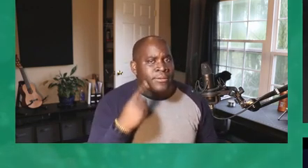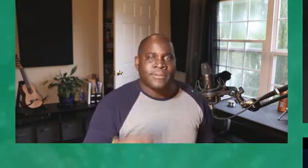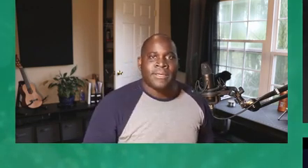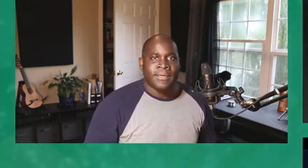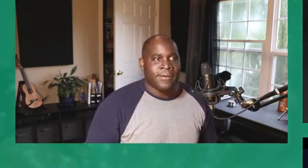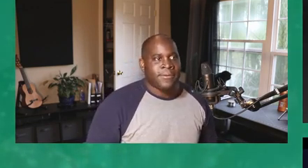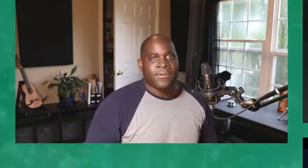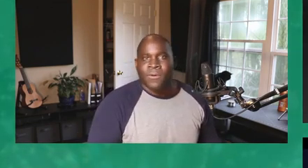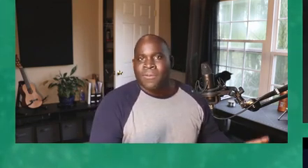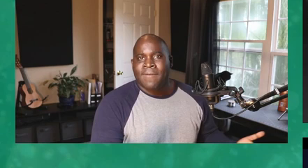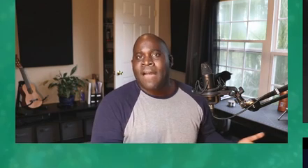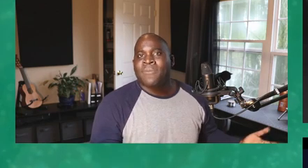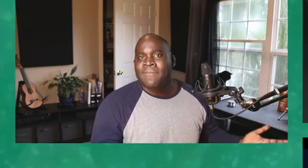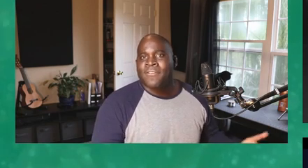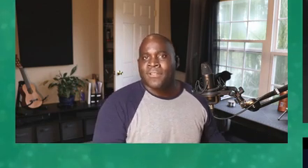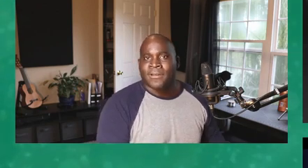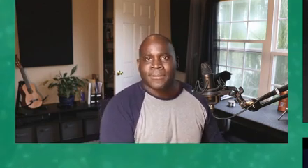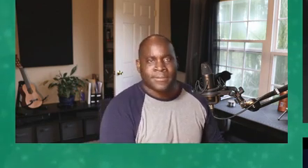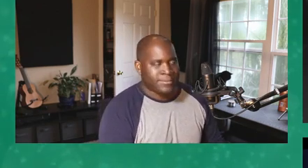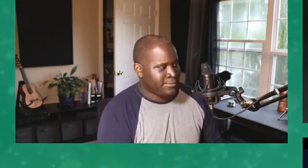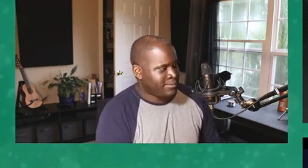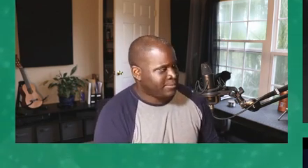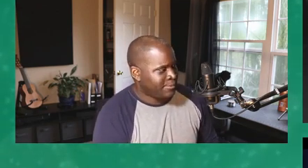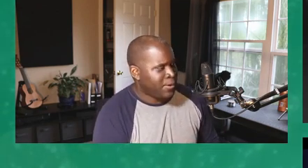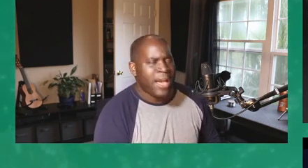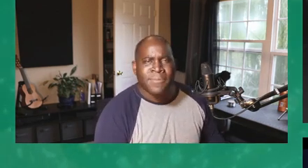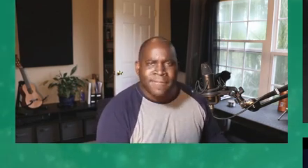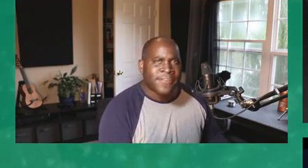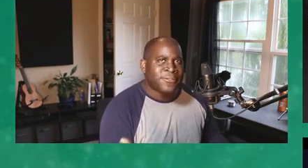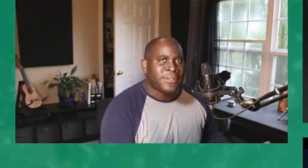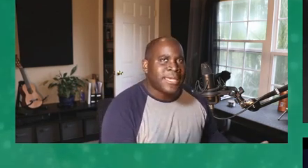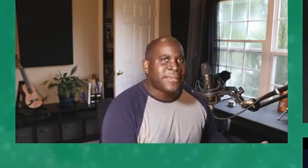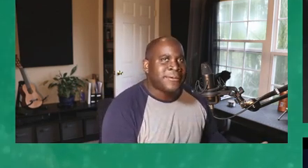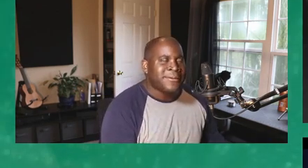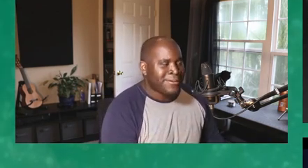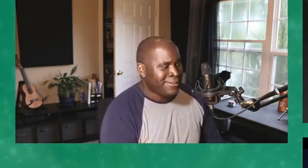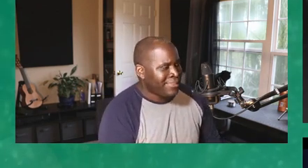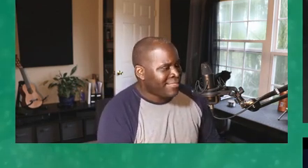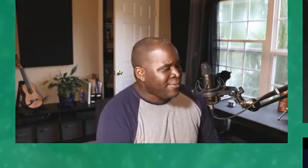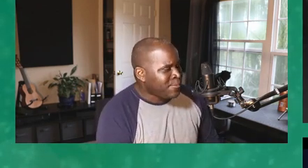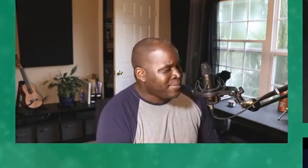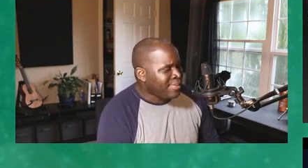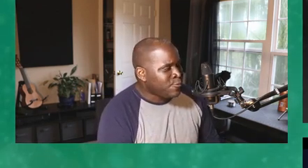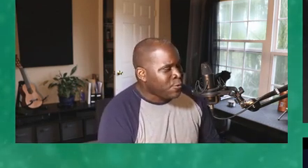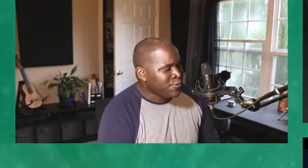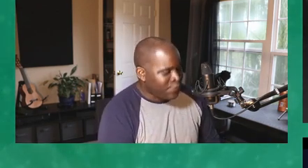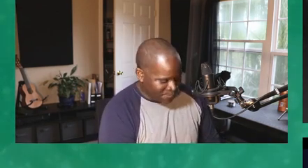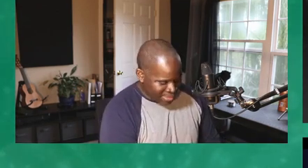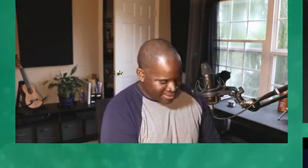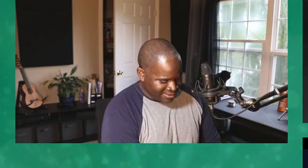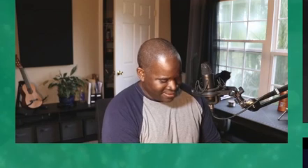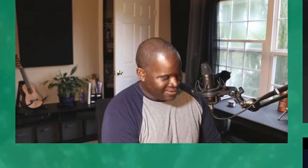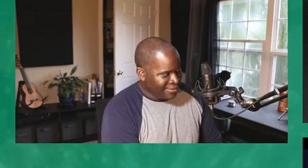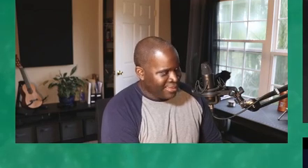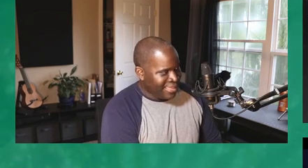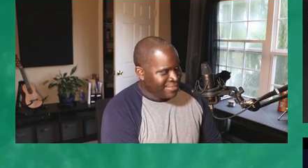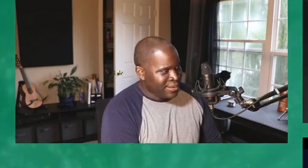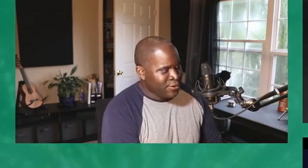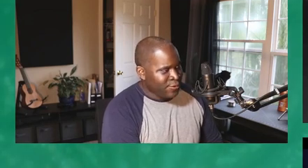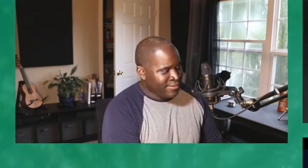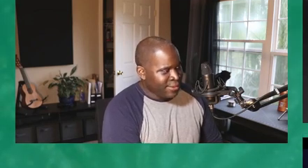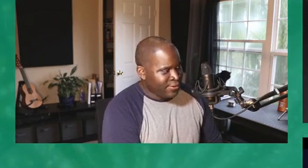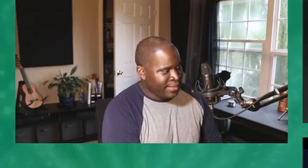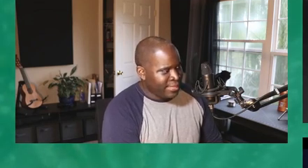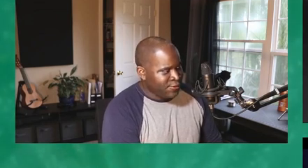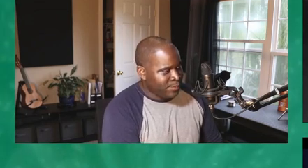look. How's my face look? How's my face look like? Like these words don't make, it's